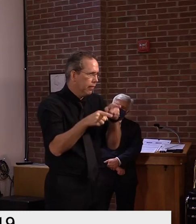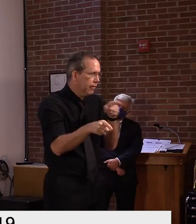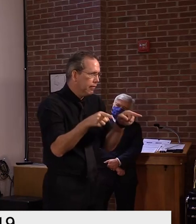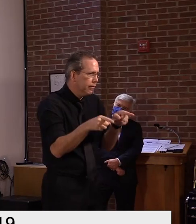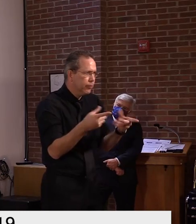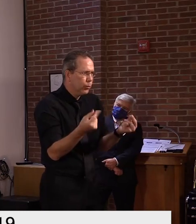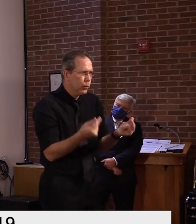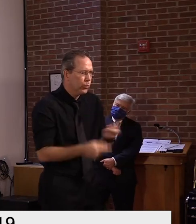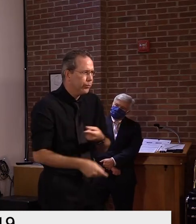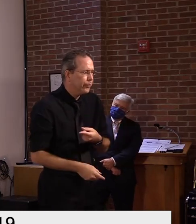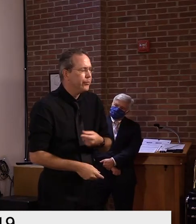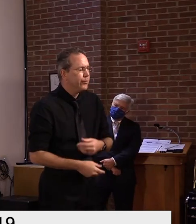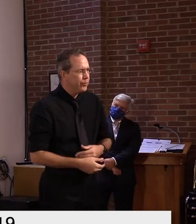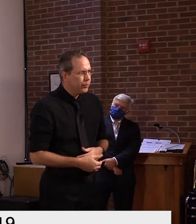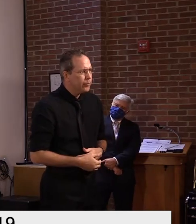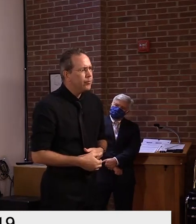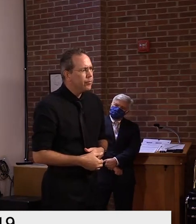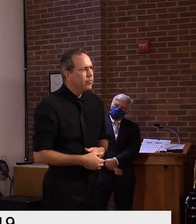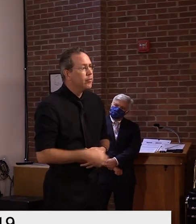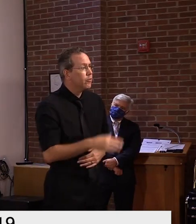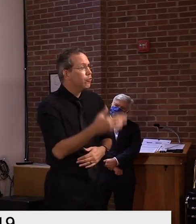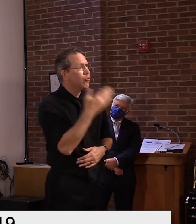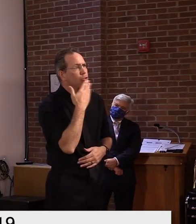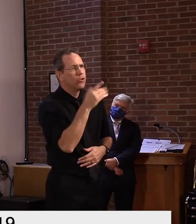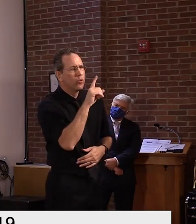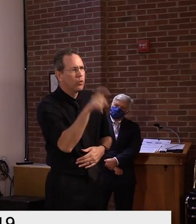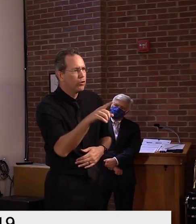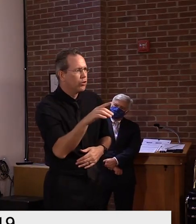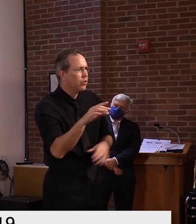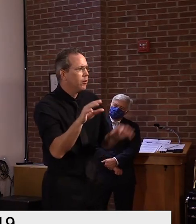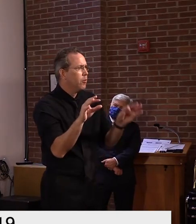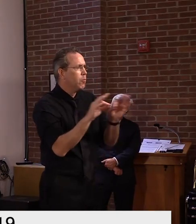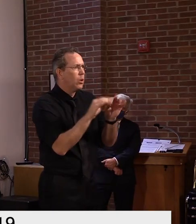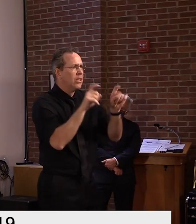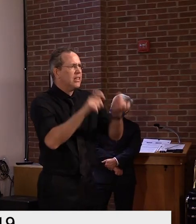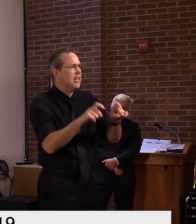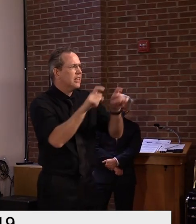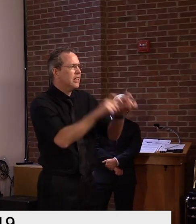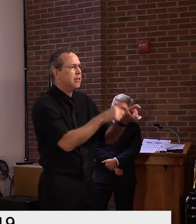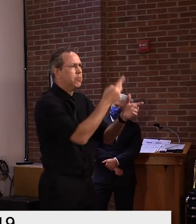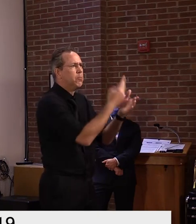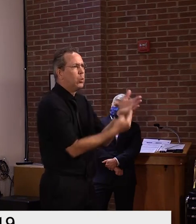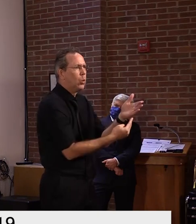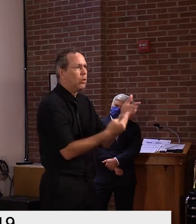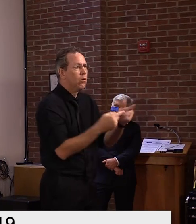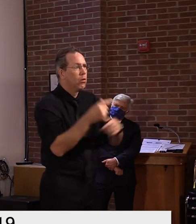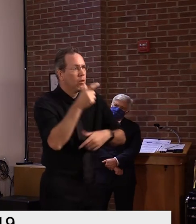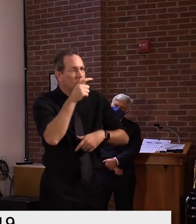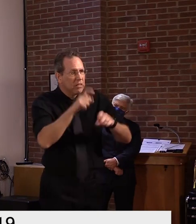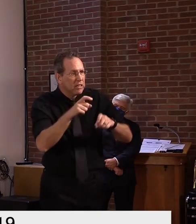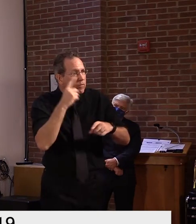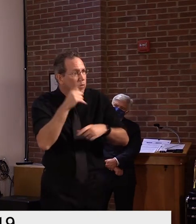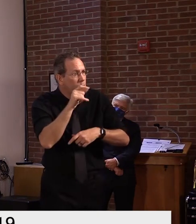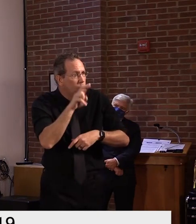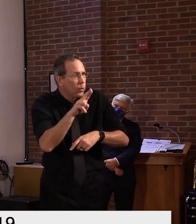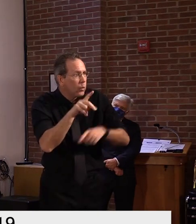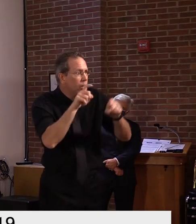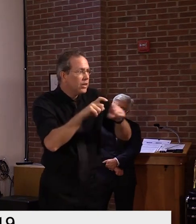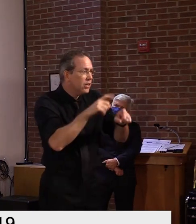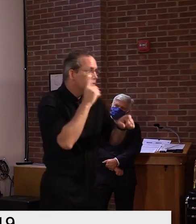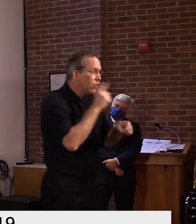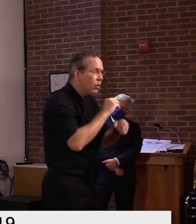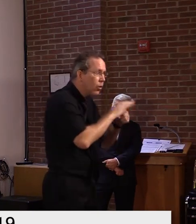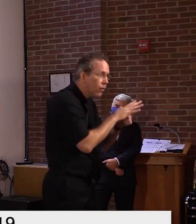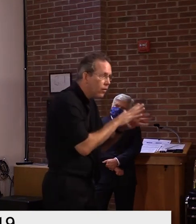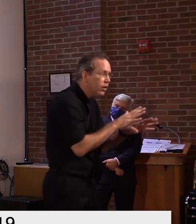fashion. And that test, I believe, has been developed and maybe having the finishing touches